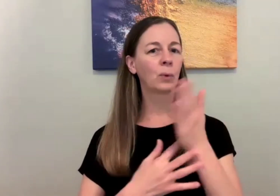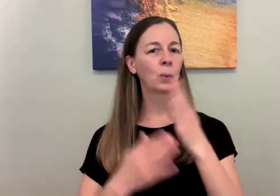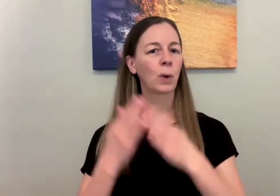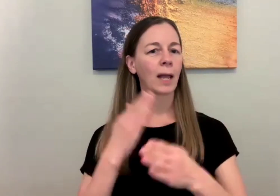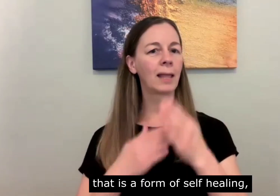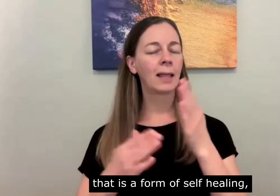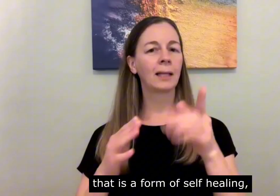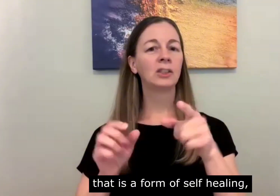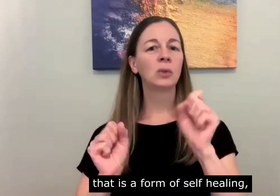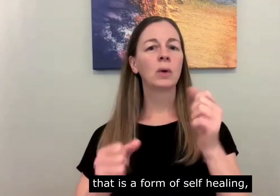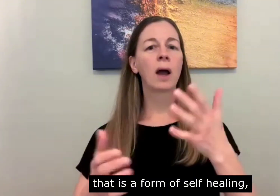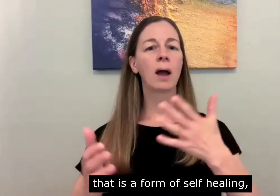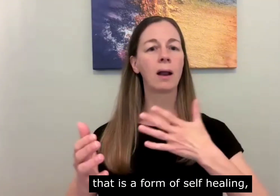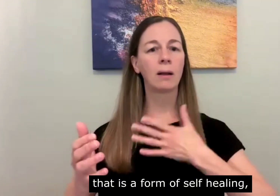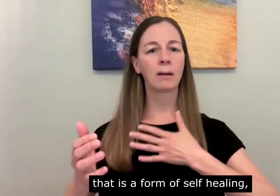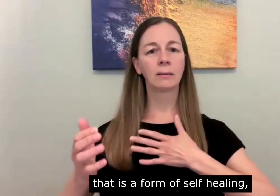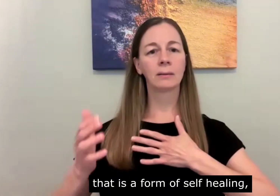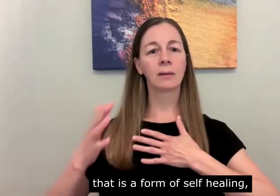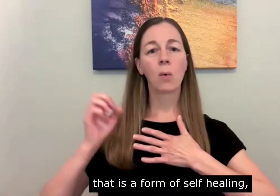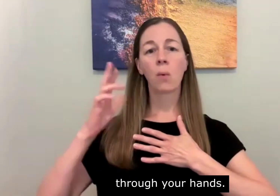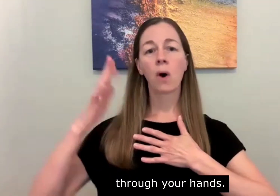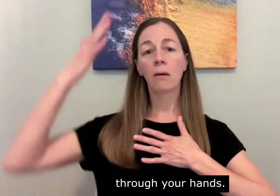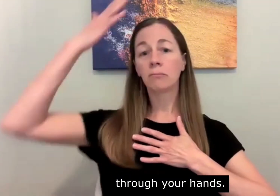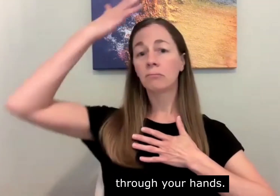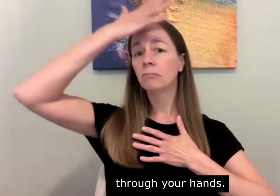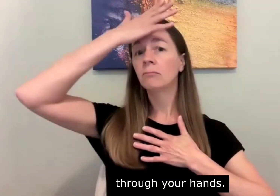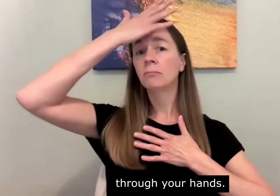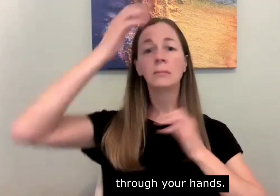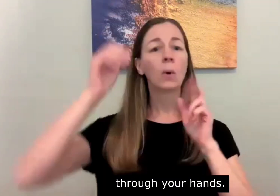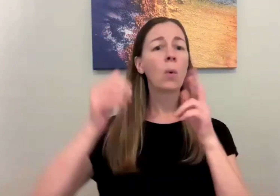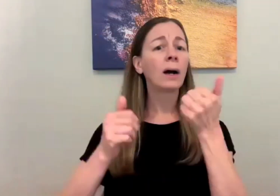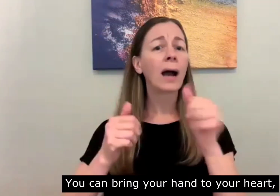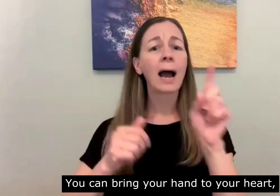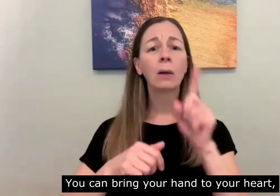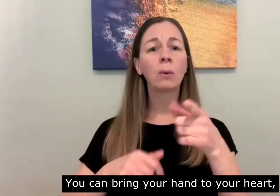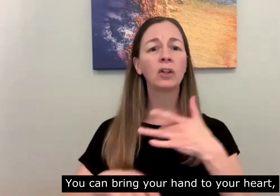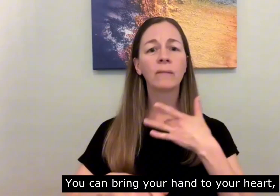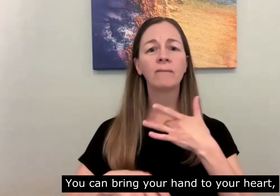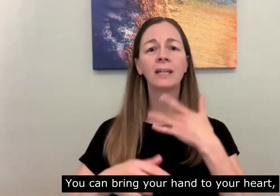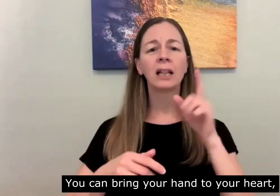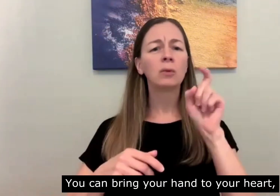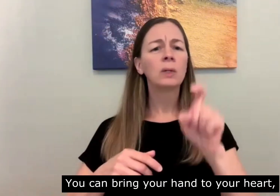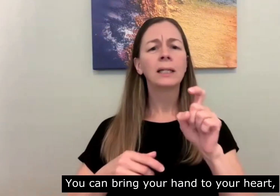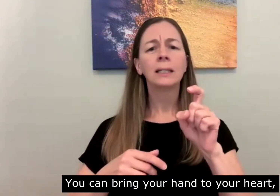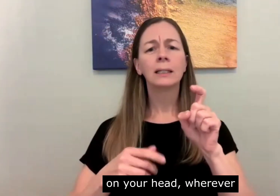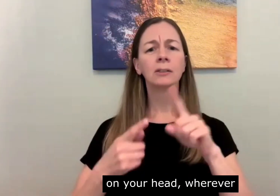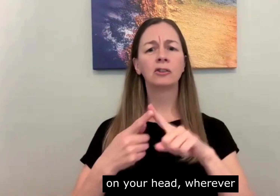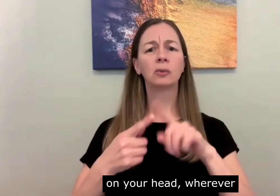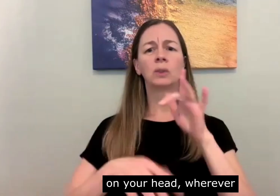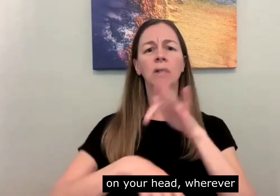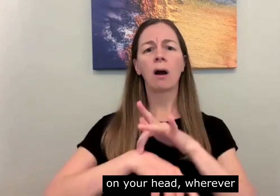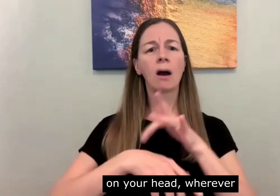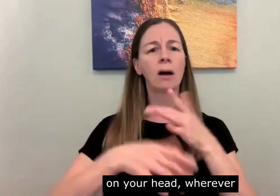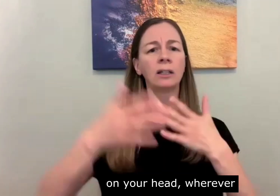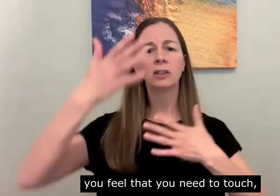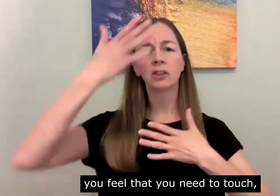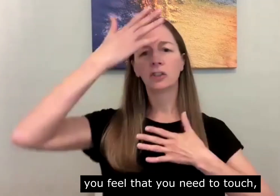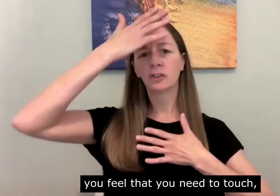That is a form of self-healing through your hands. You can bring your hand to your heart, on your head, wherever you feel that you